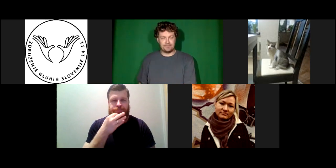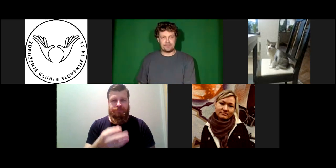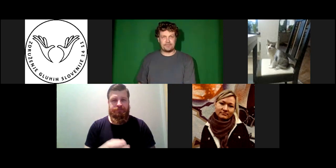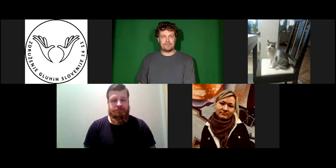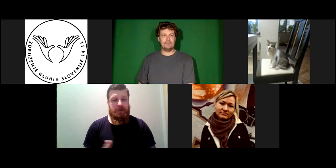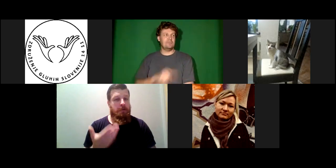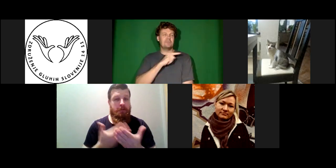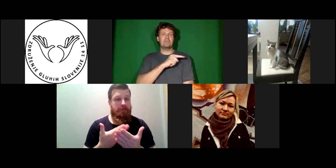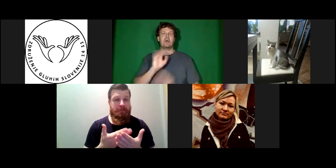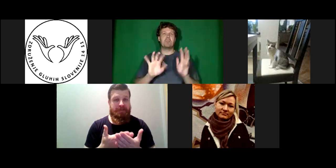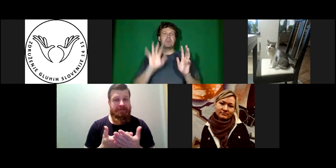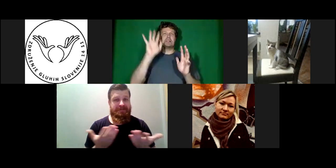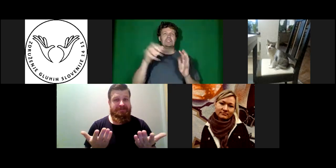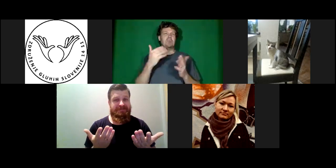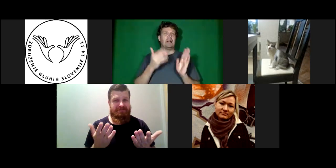harder.